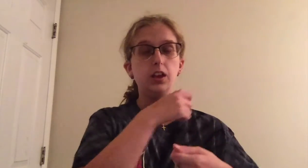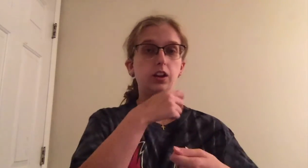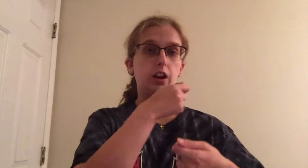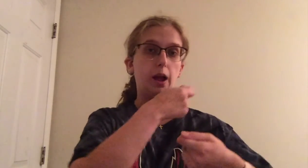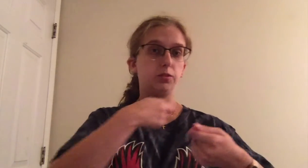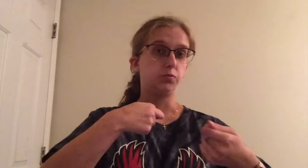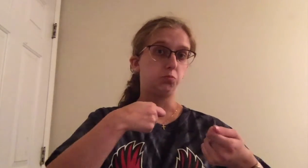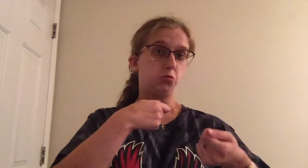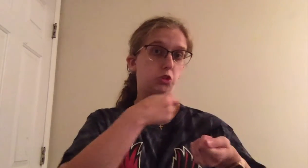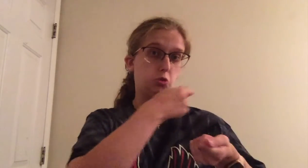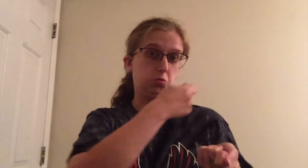I would do the